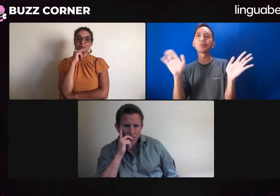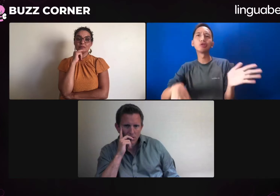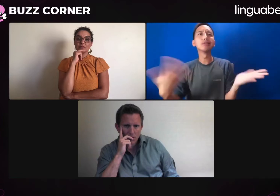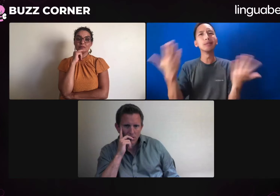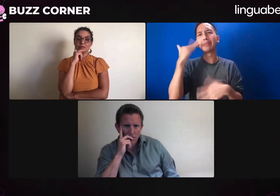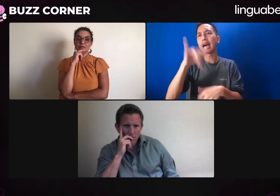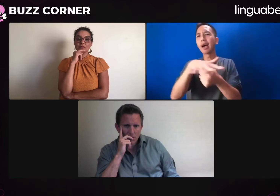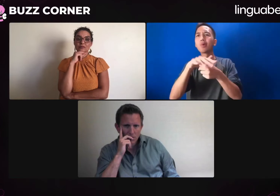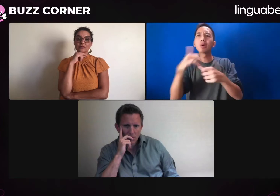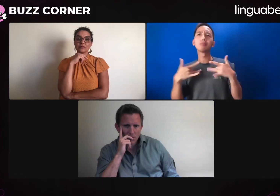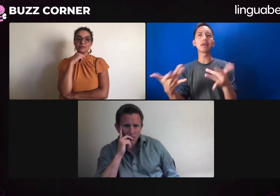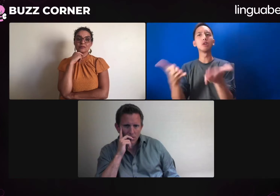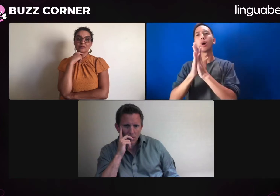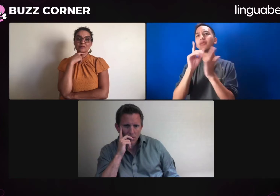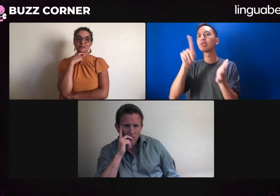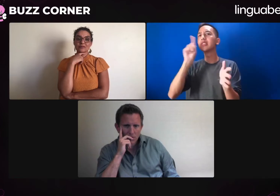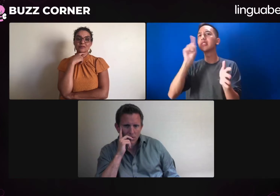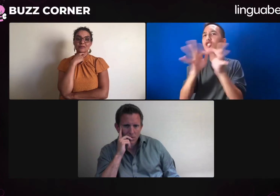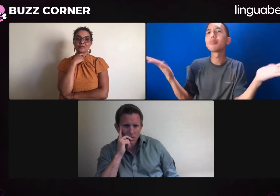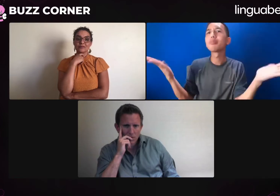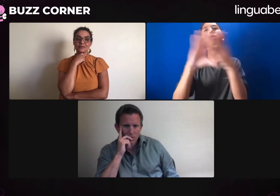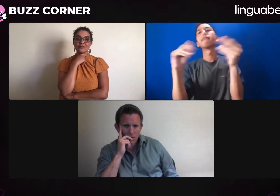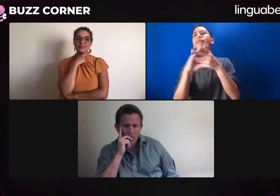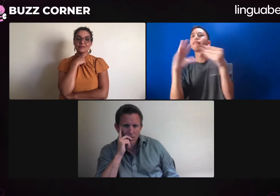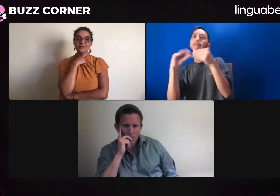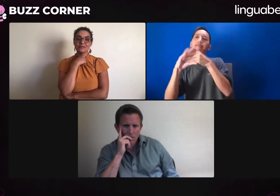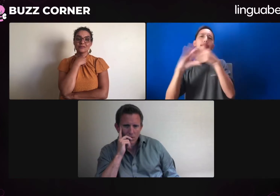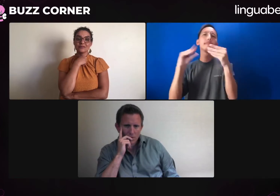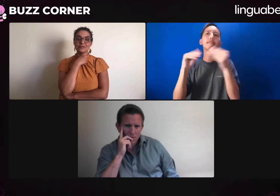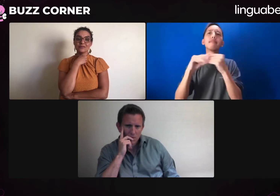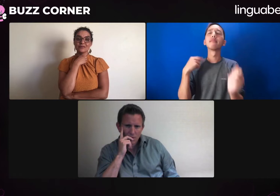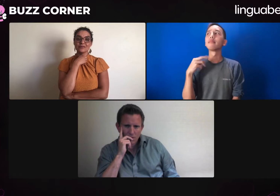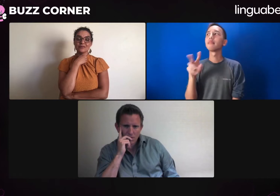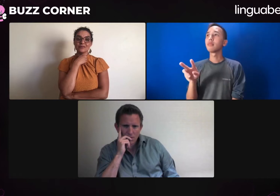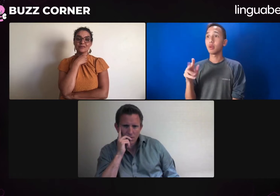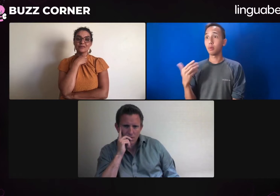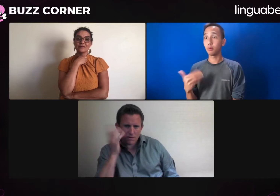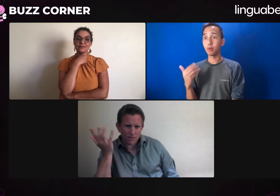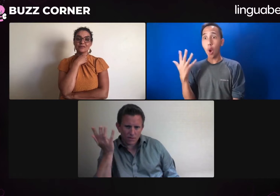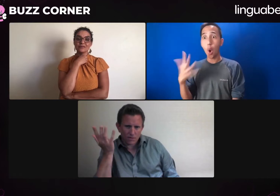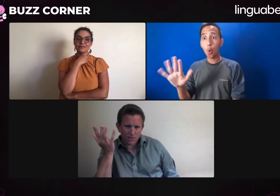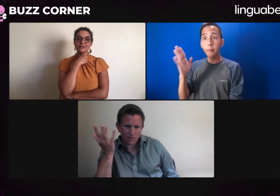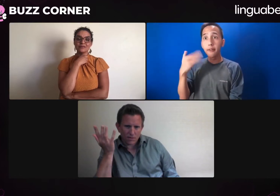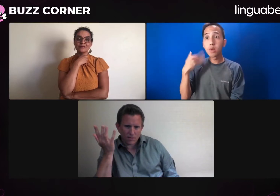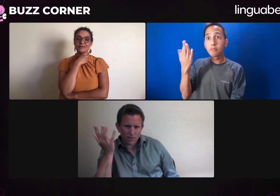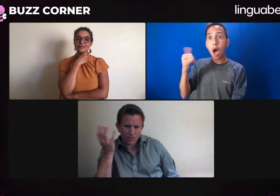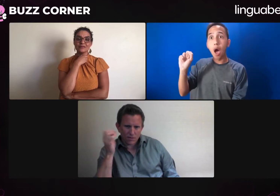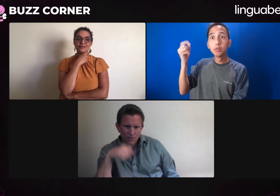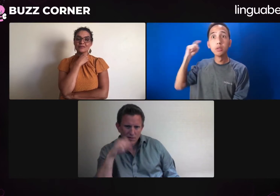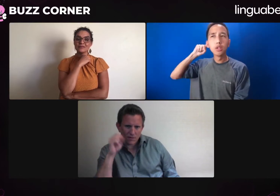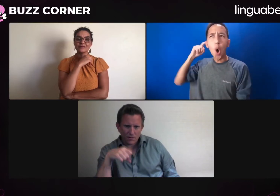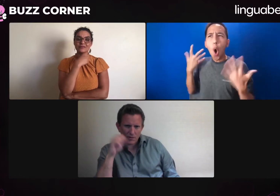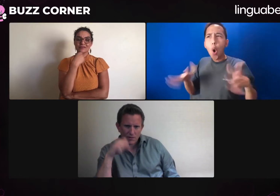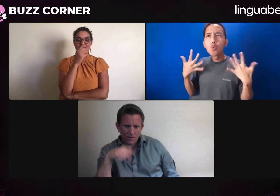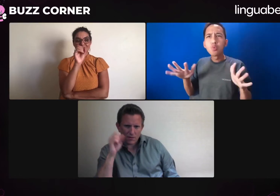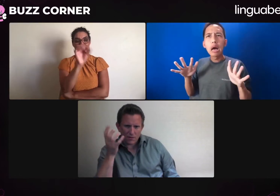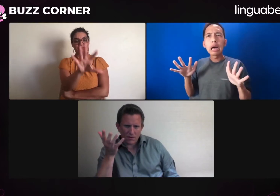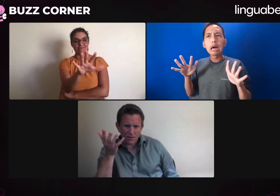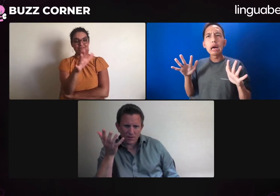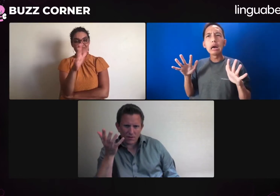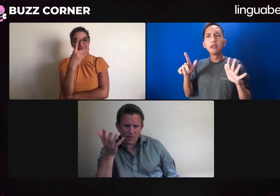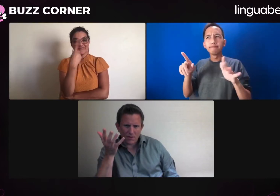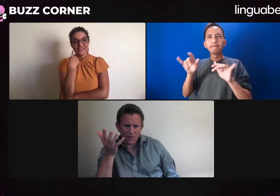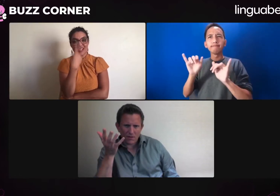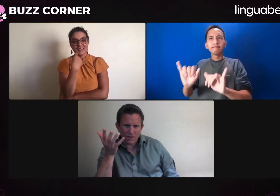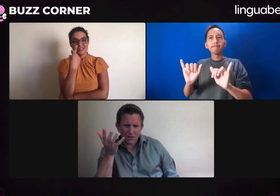they were saying, well, we don't really need deaf interpreters because the request doesn't happen in this area. And they're giving me all this blah, blah, blah. And I